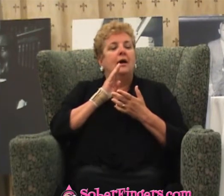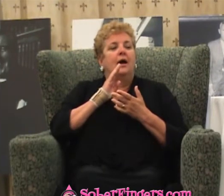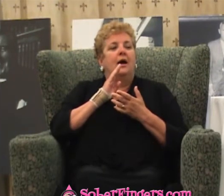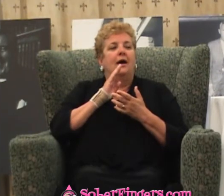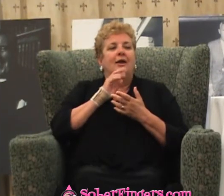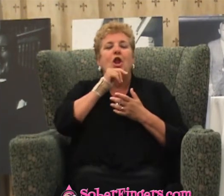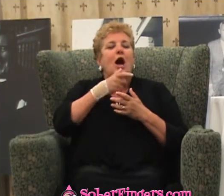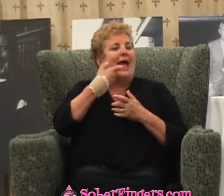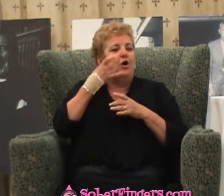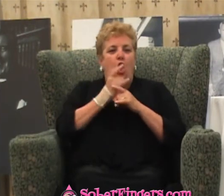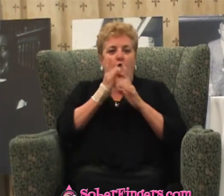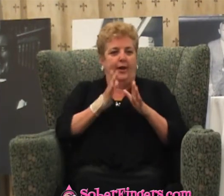don't understand that kind of drinking.